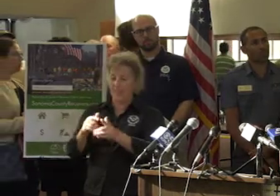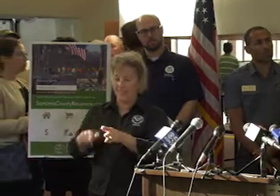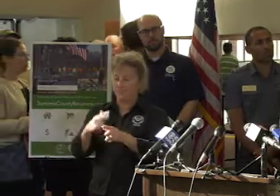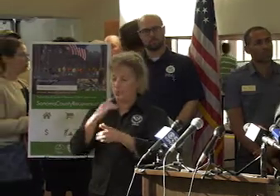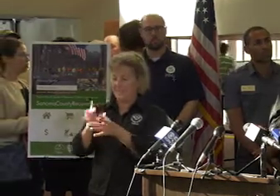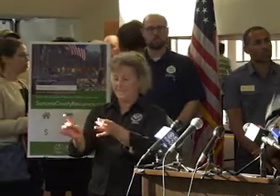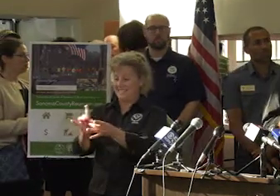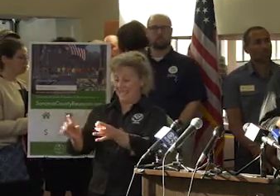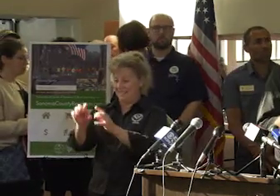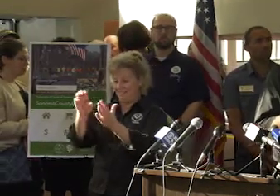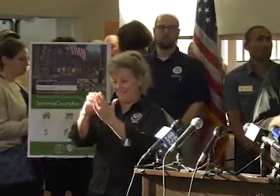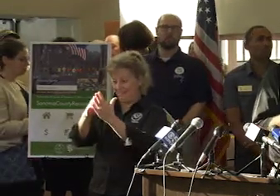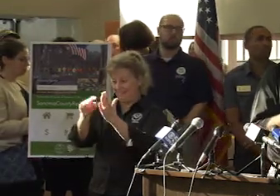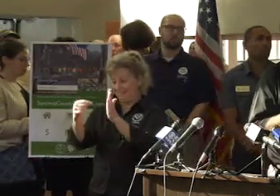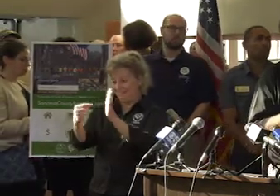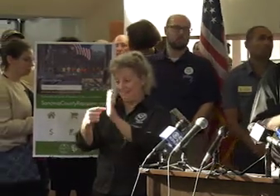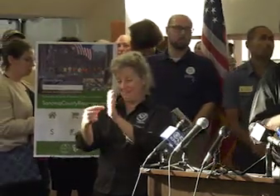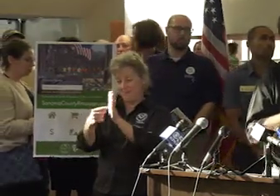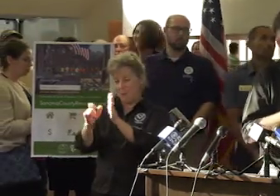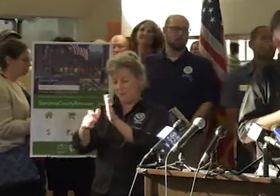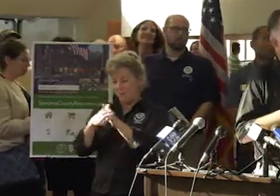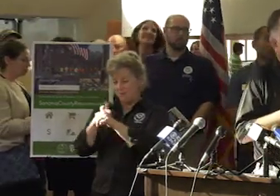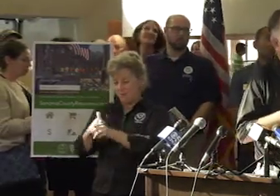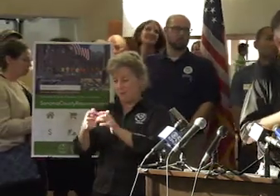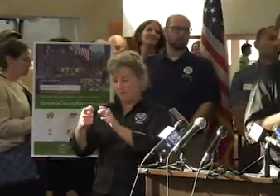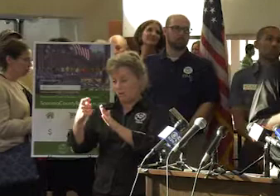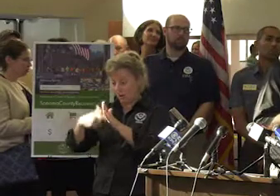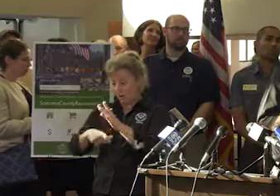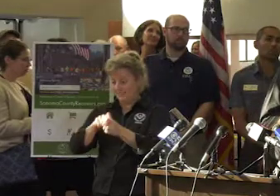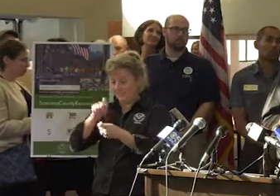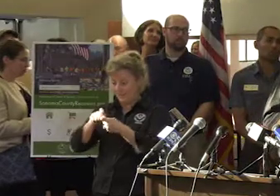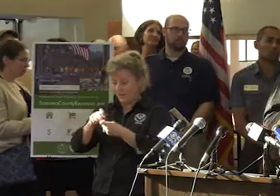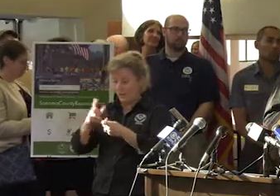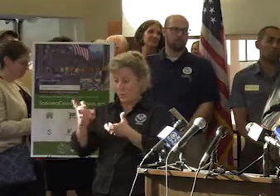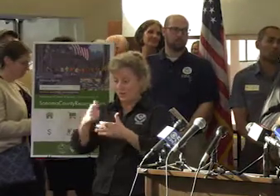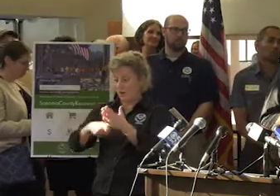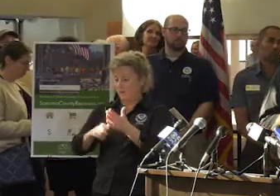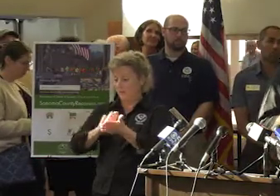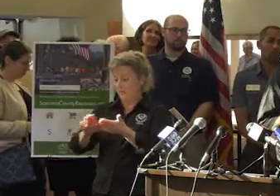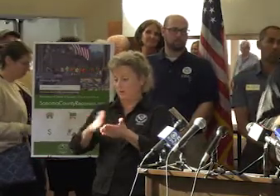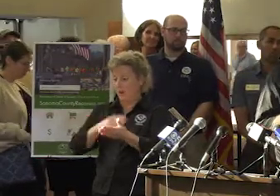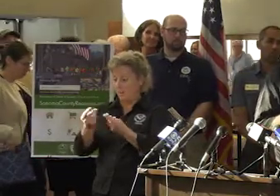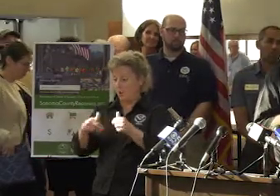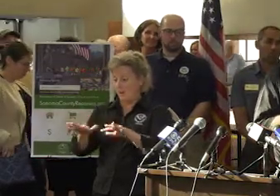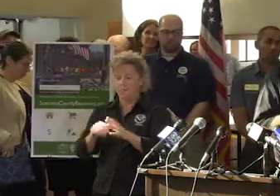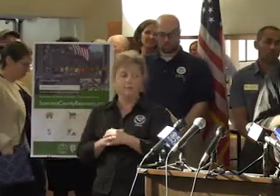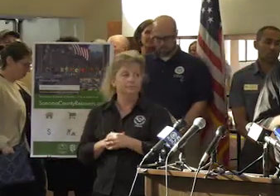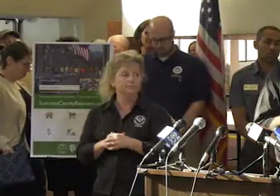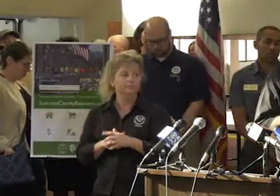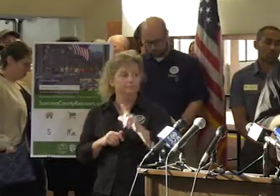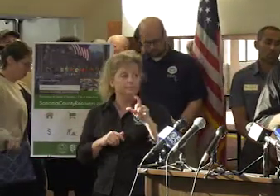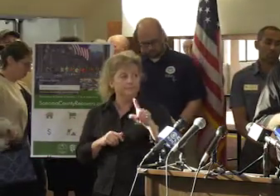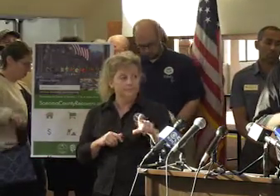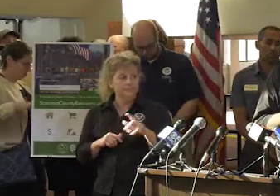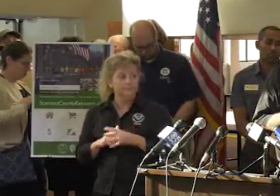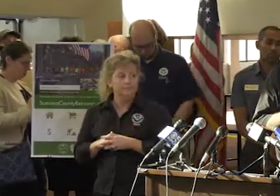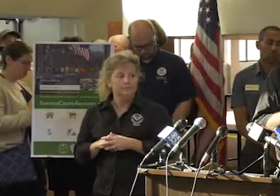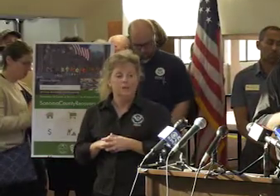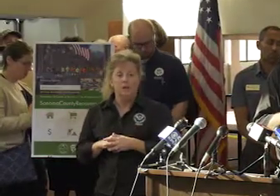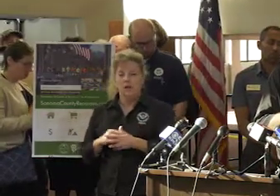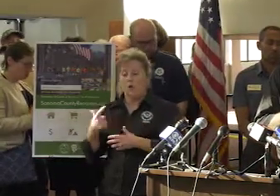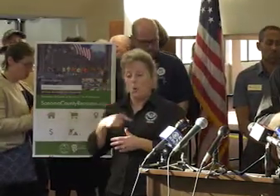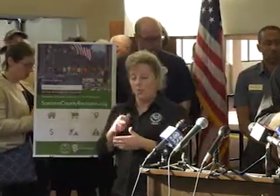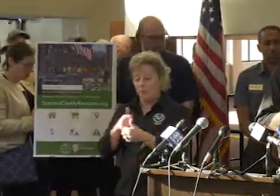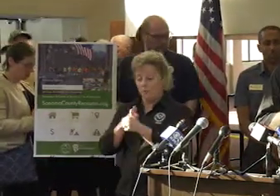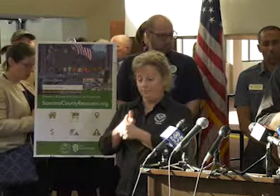No, are we going to track the actual cost of my property? Right. The question is, are we going to track actual costs,